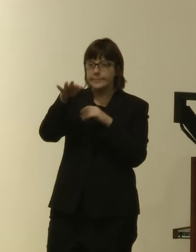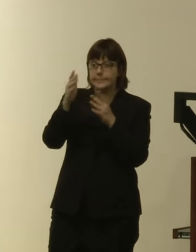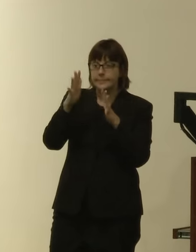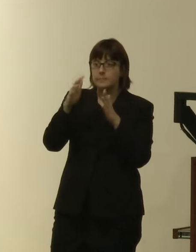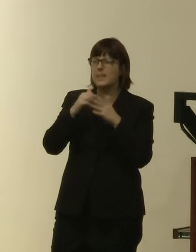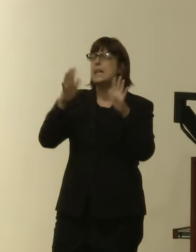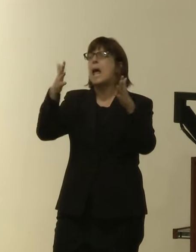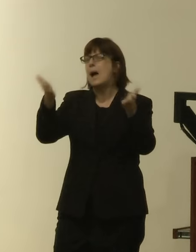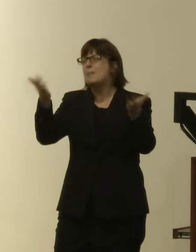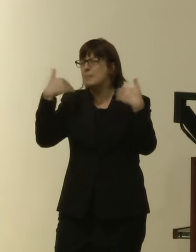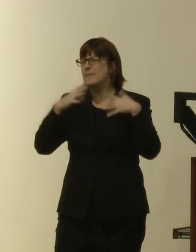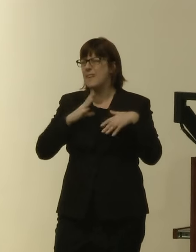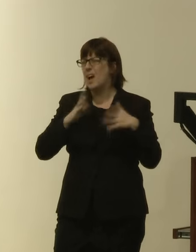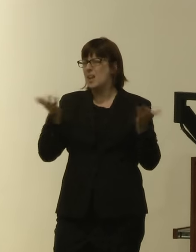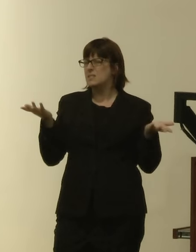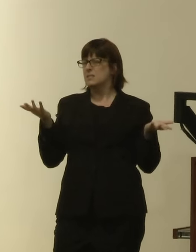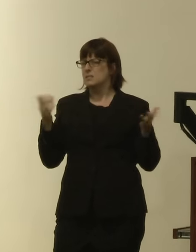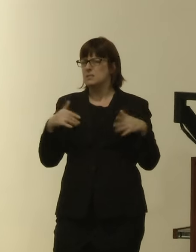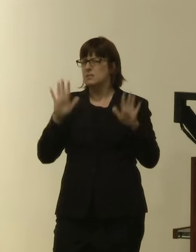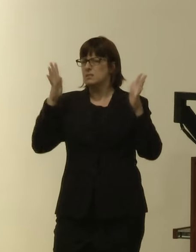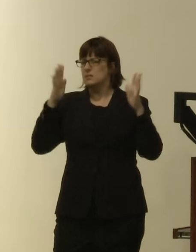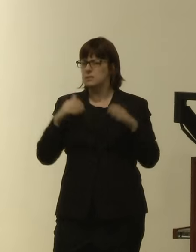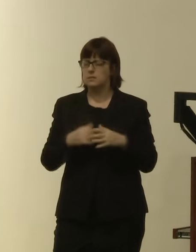Go ahead, clap. I mean, I'll feel good.